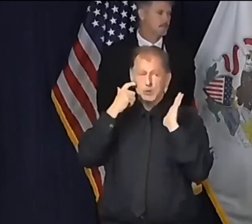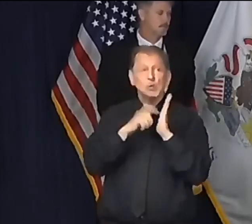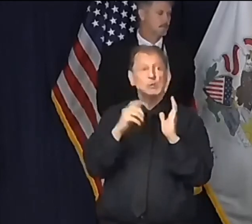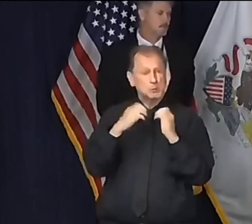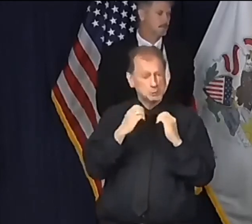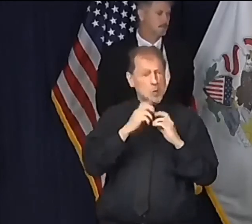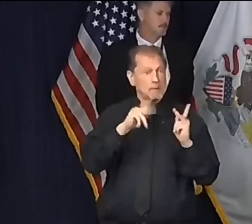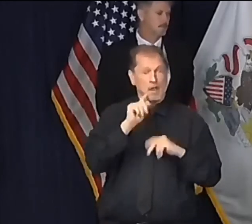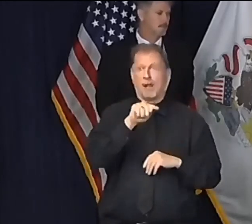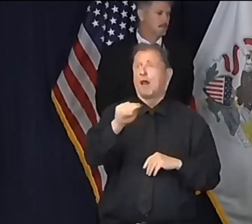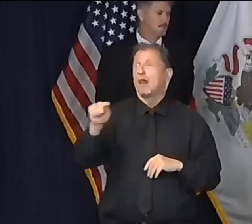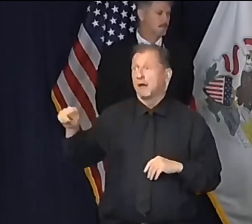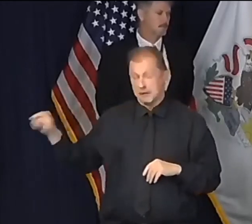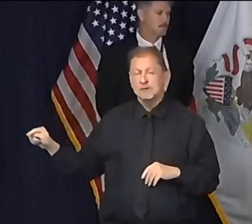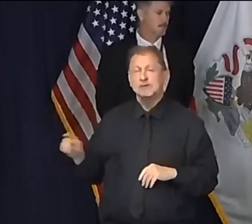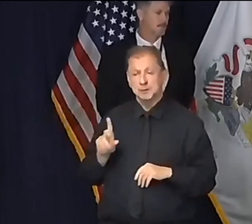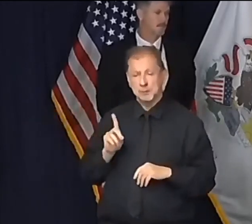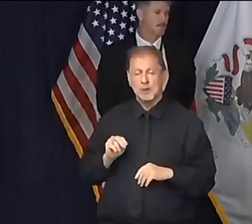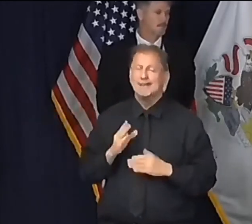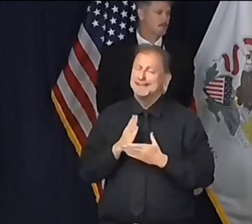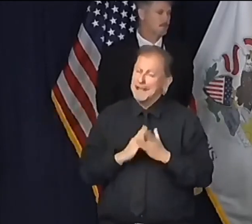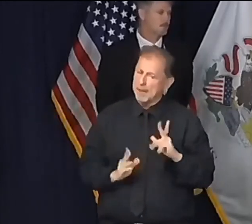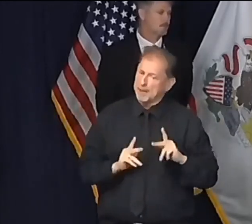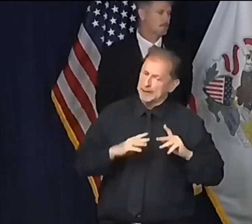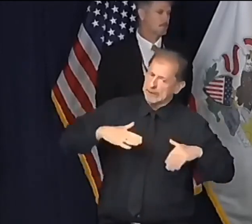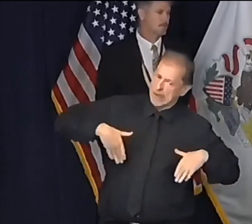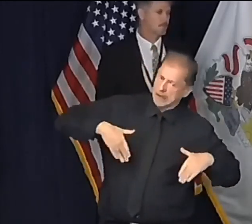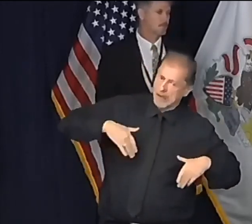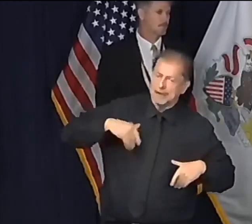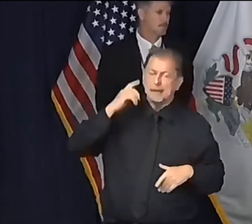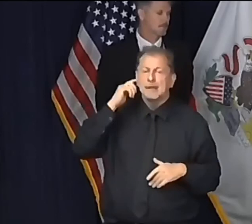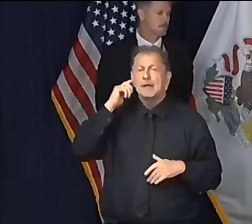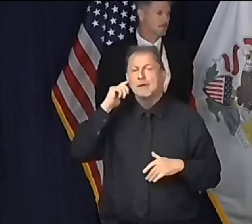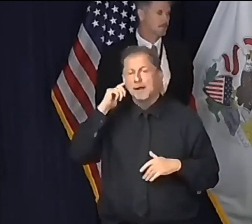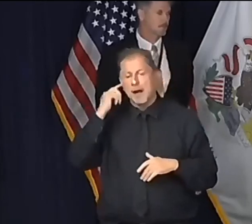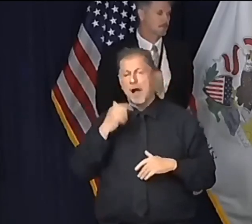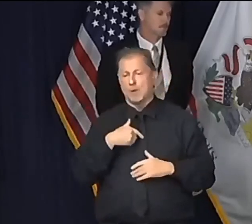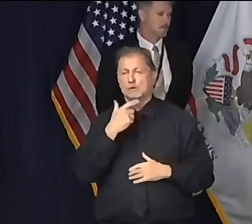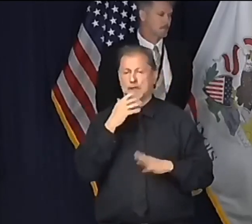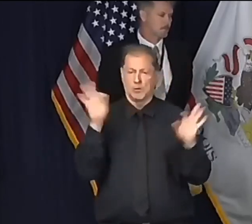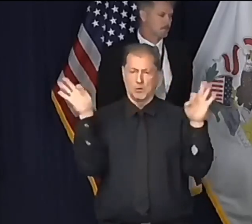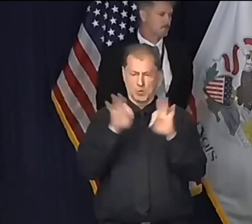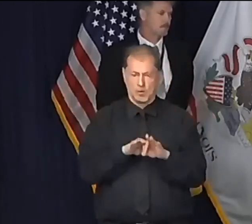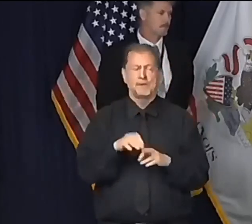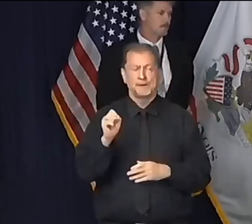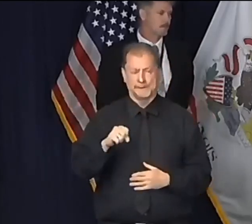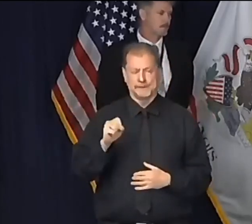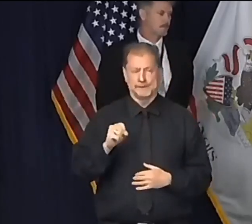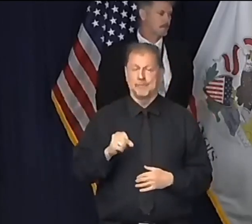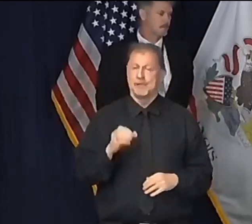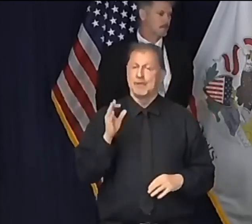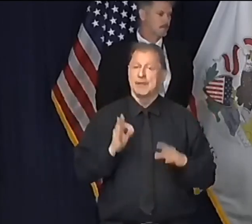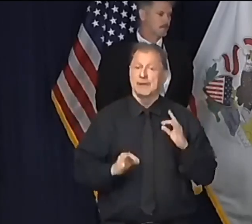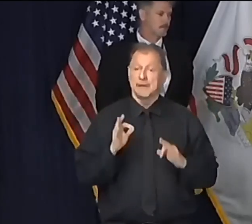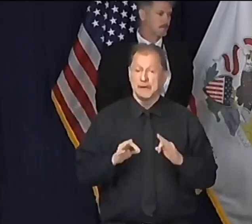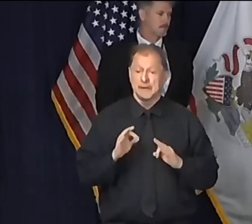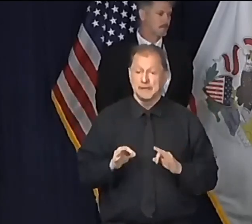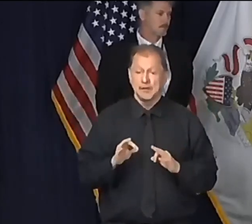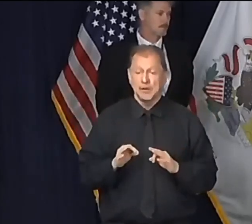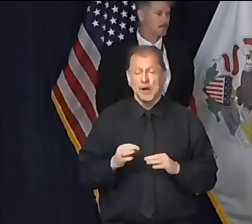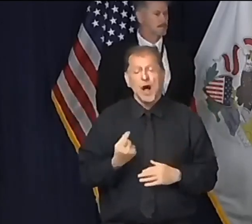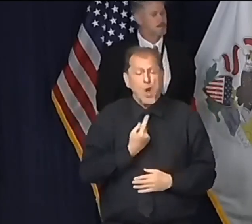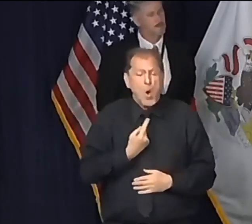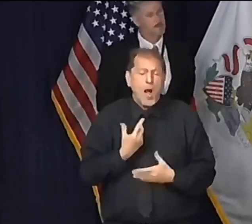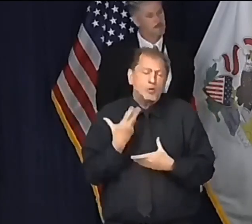which is terrific. There are some people who aren't yet doing that, and I would suggest to them that certainly, if you are not walking